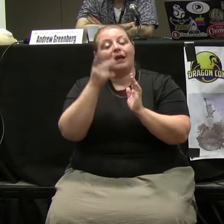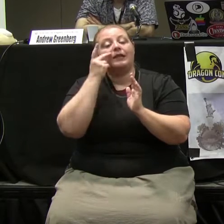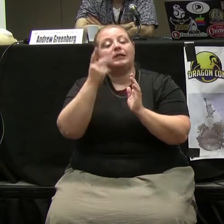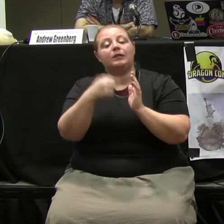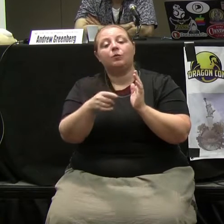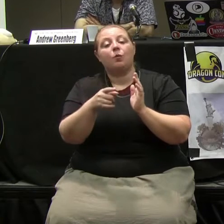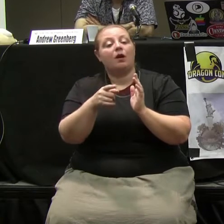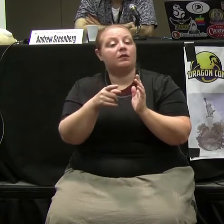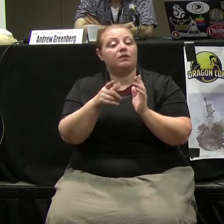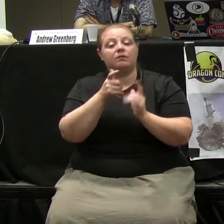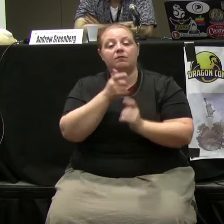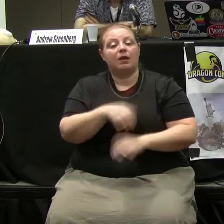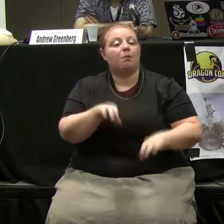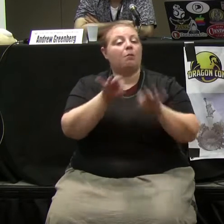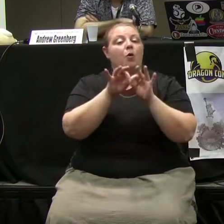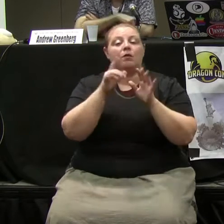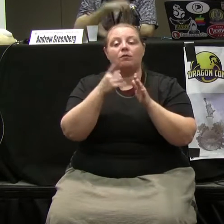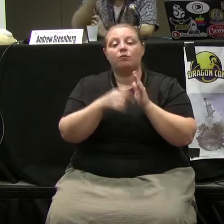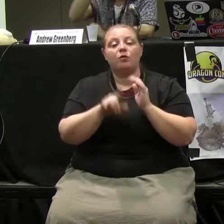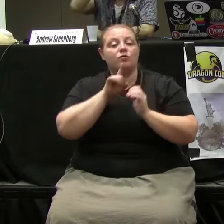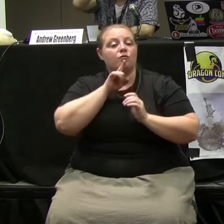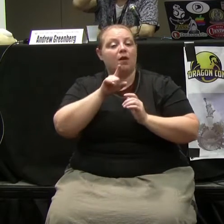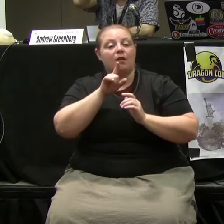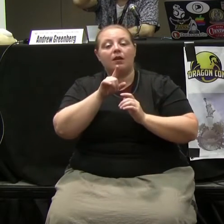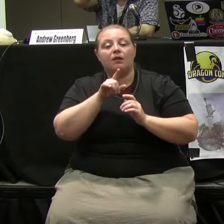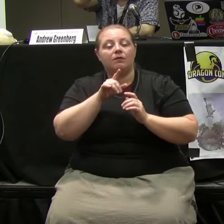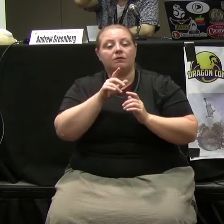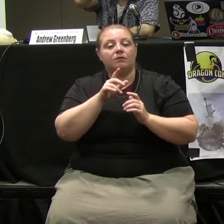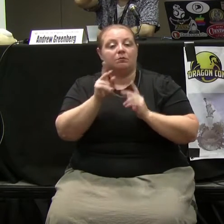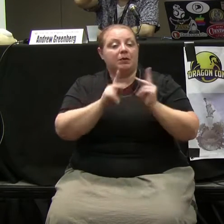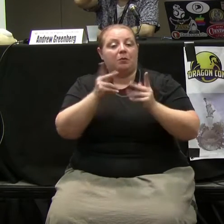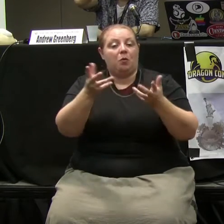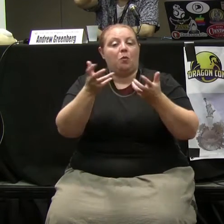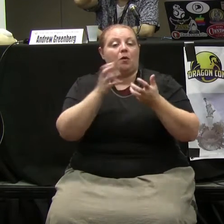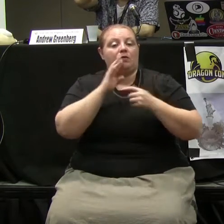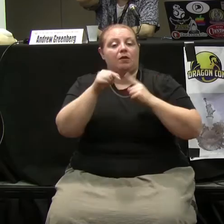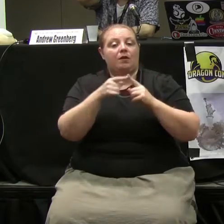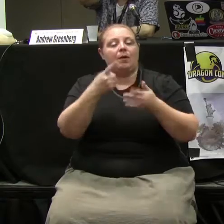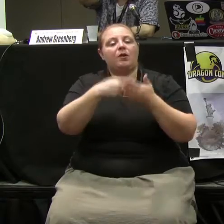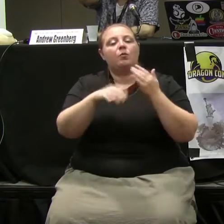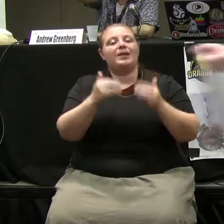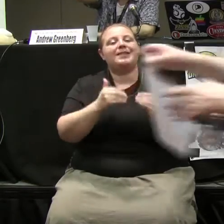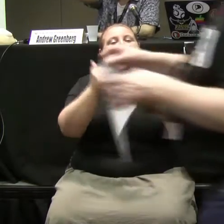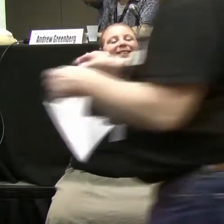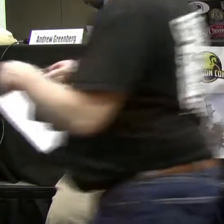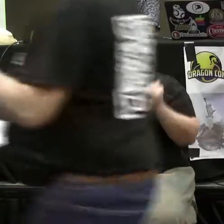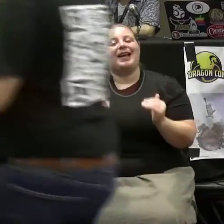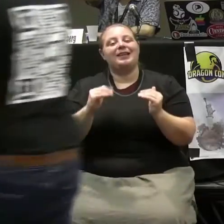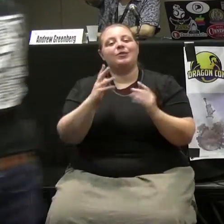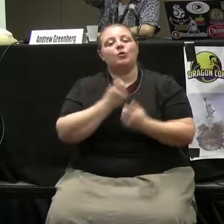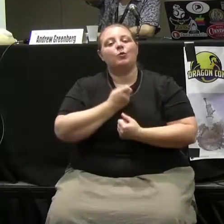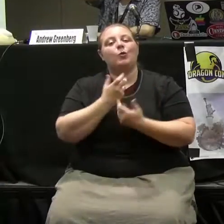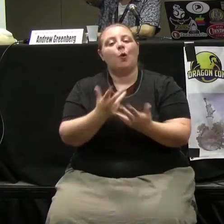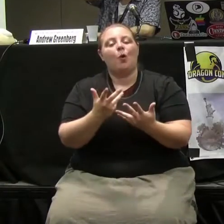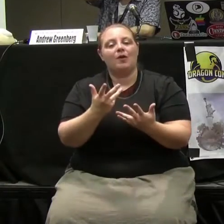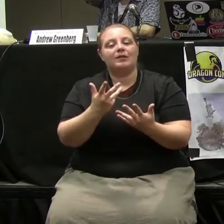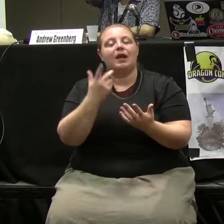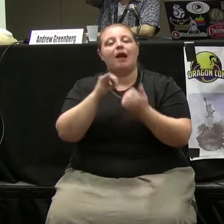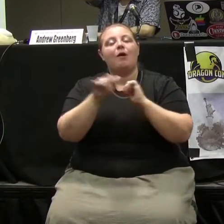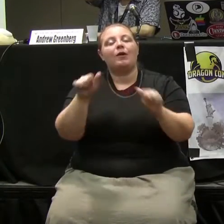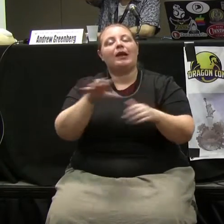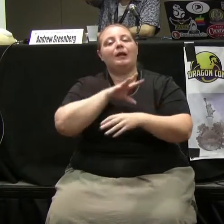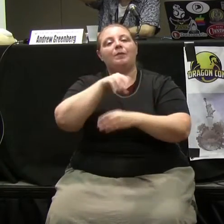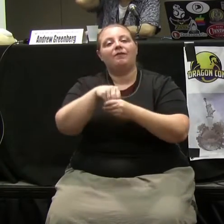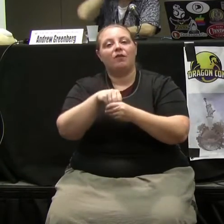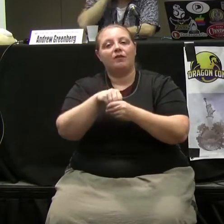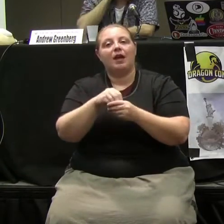see what is hot, what's mattering to people, and what's probably going to be the next cause to just at least be informed, if not involved with. I can't believe